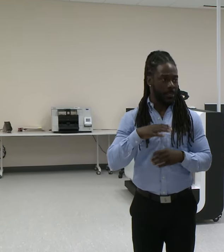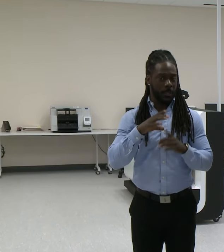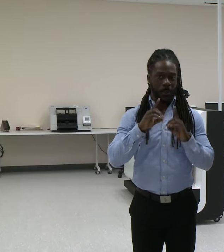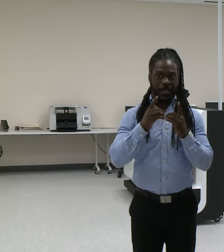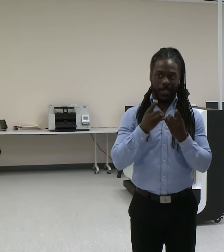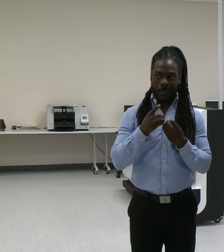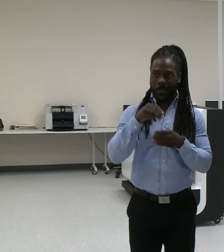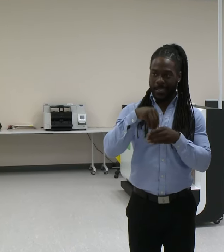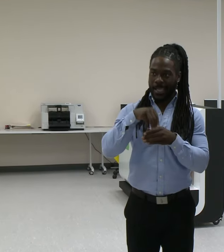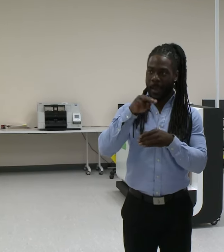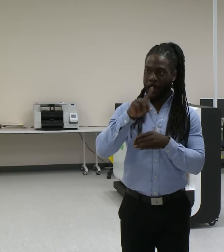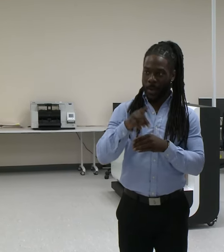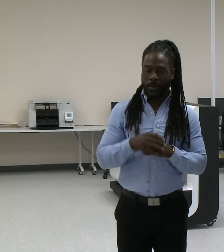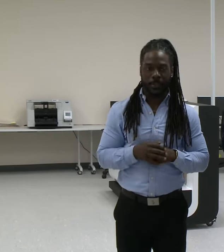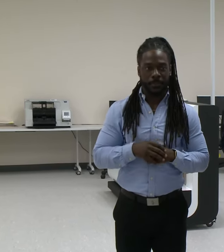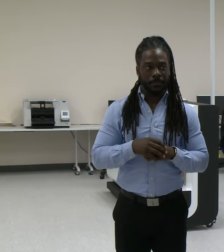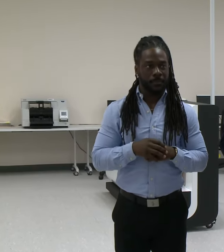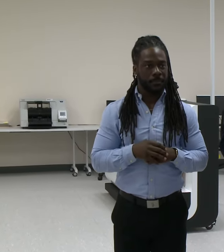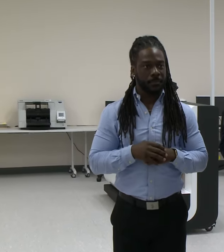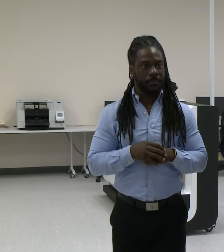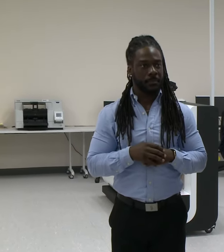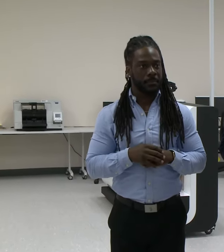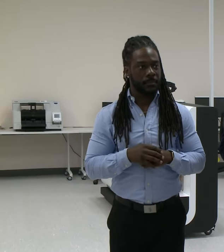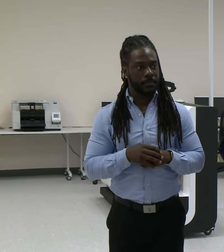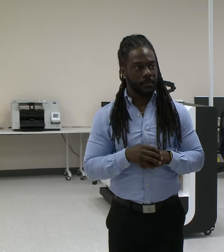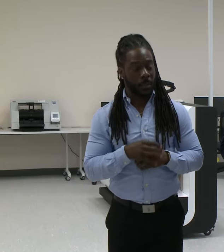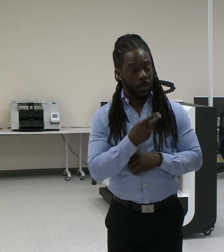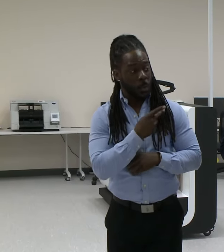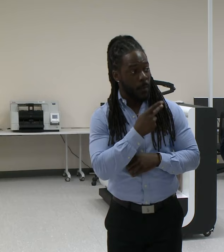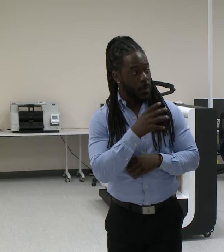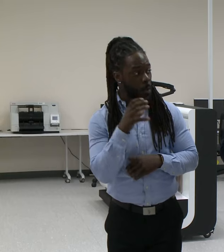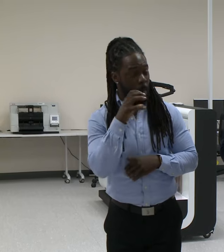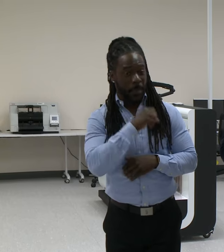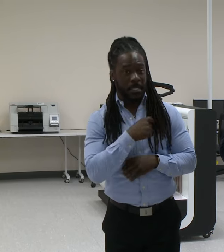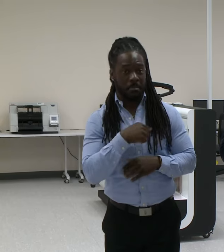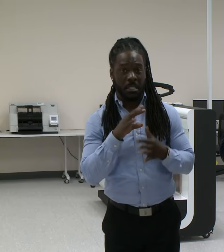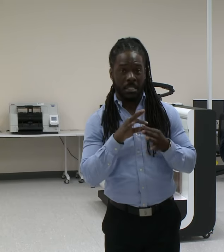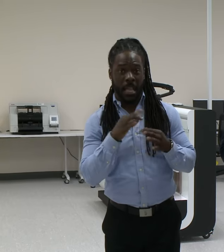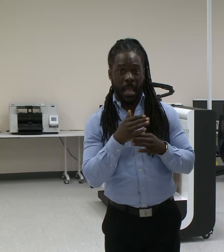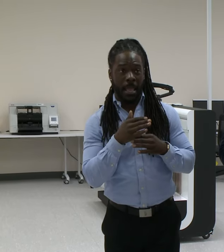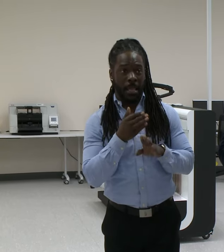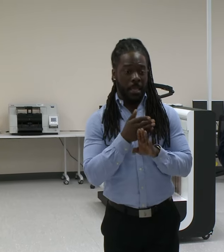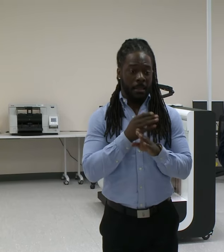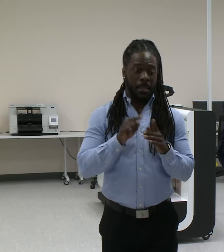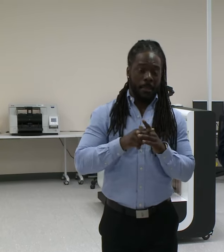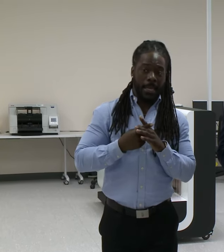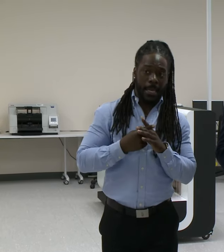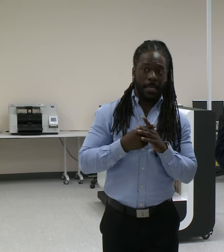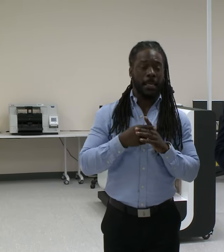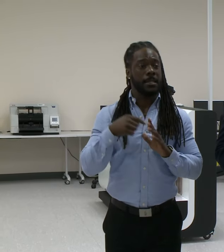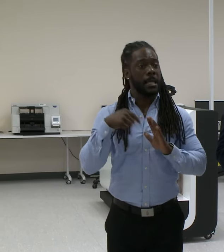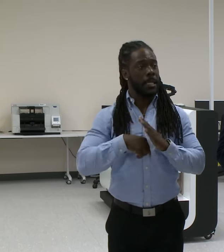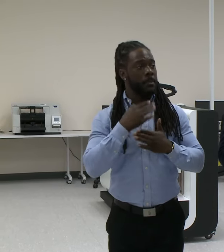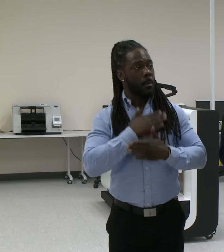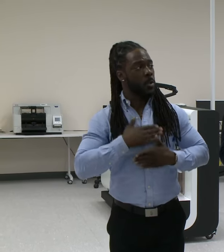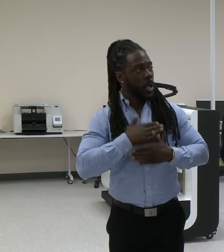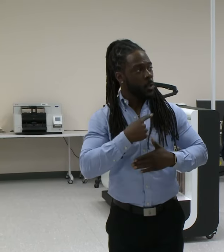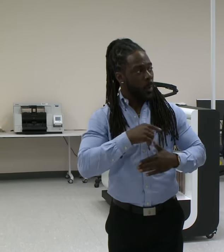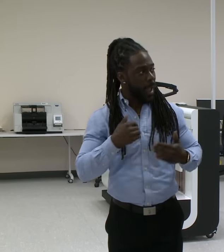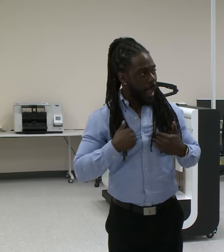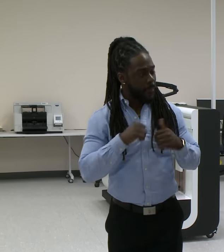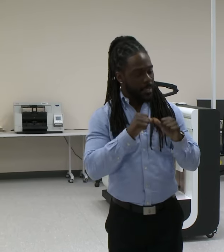Maryland. What the two of you missed me sort of say at the beginning is the deep appreciation that we have as a